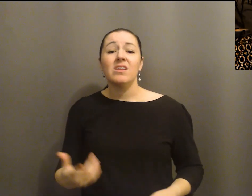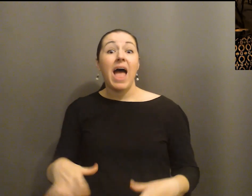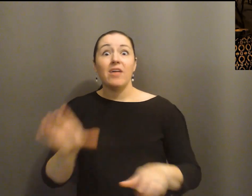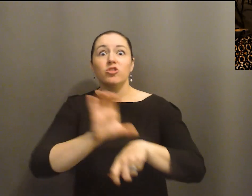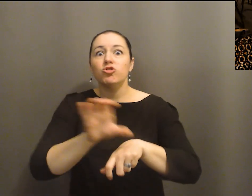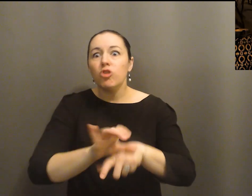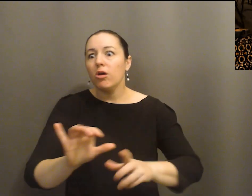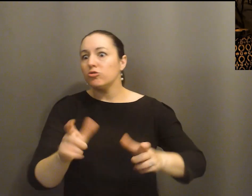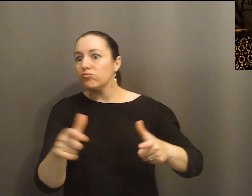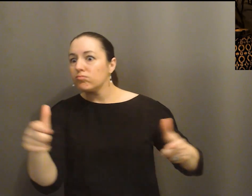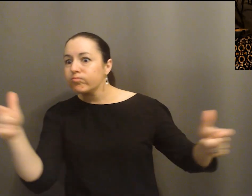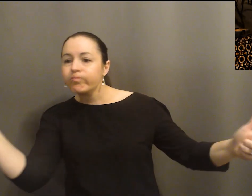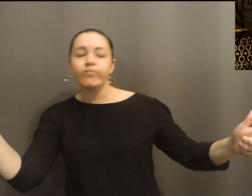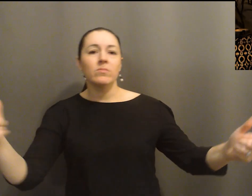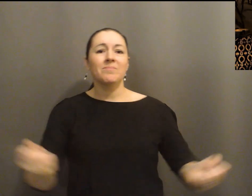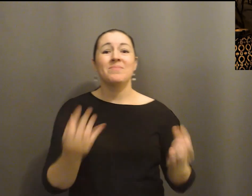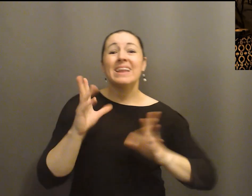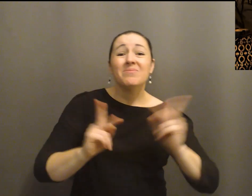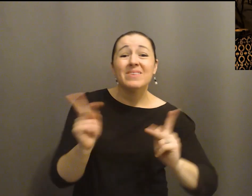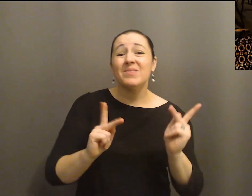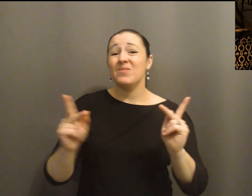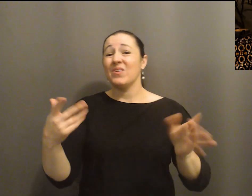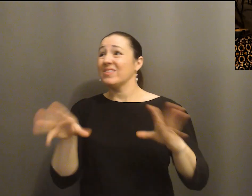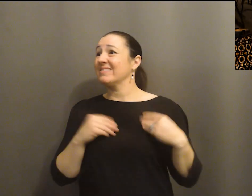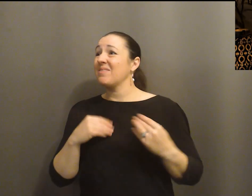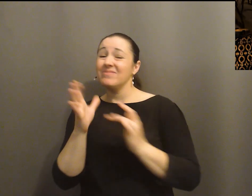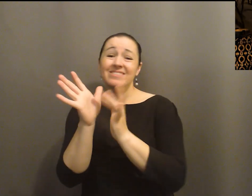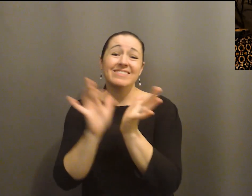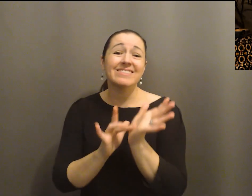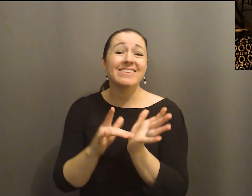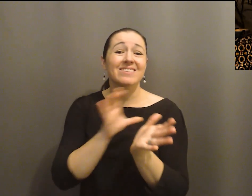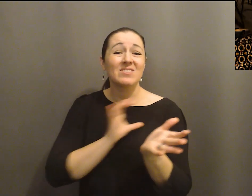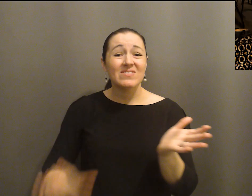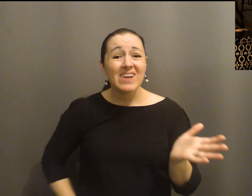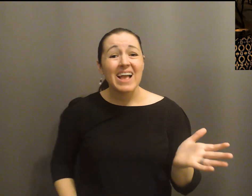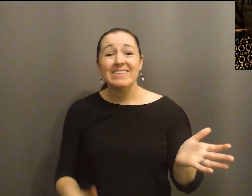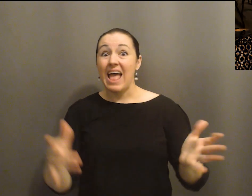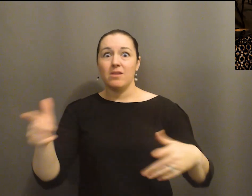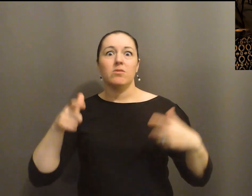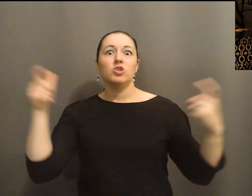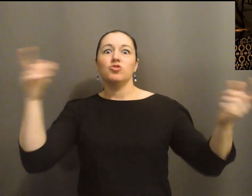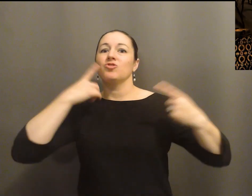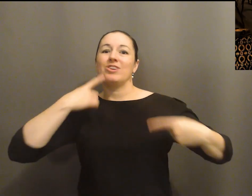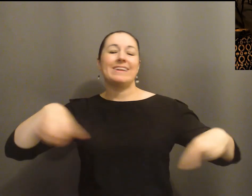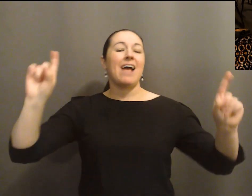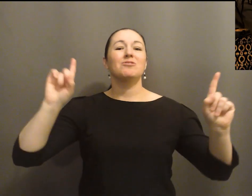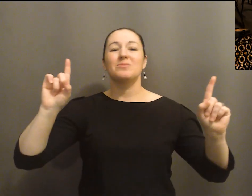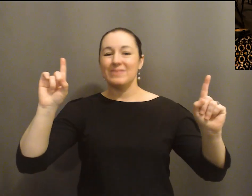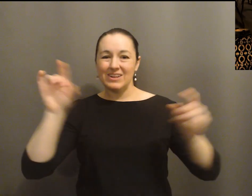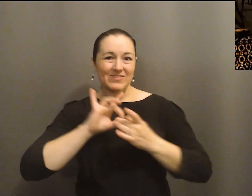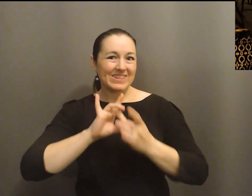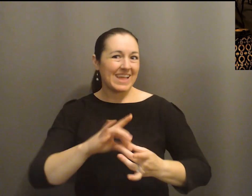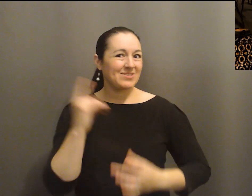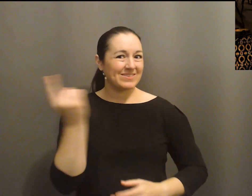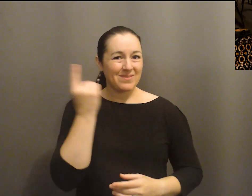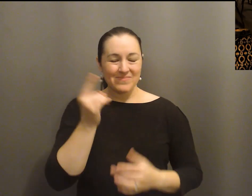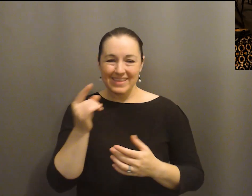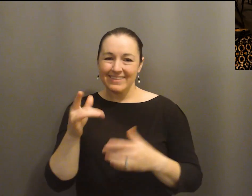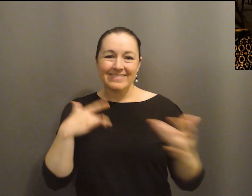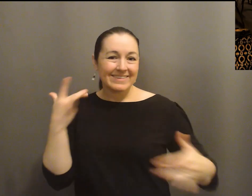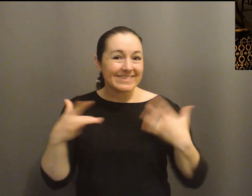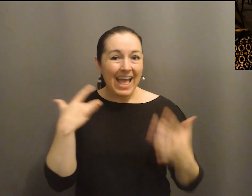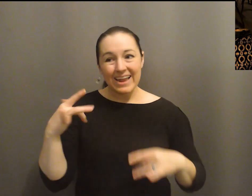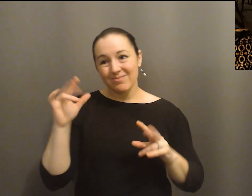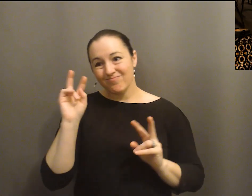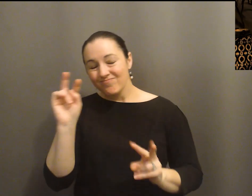The church is booming And we're growing And so many people Are coming to know Jesus And there's this huge Announcement that I get To make this fall About a very exciting thing That's coming